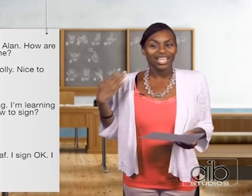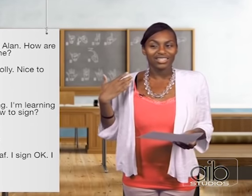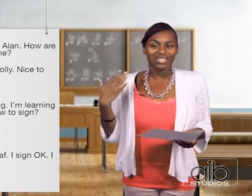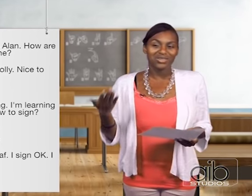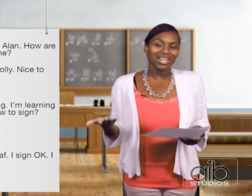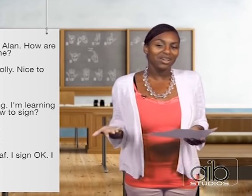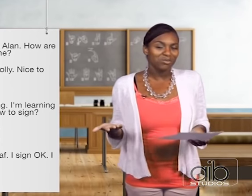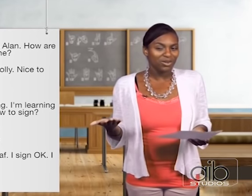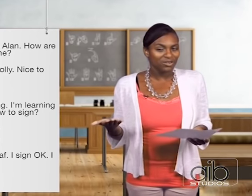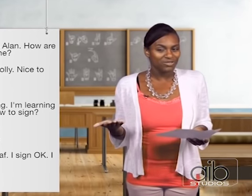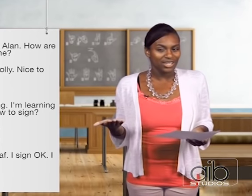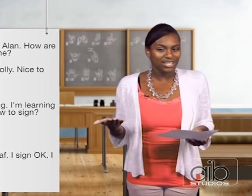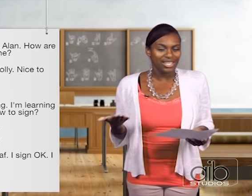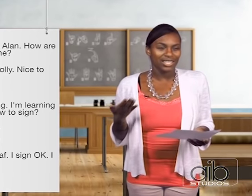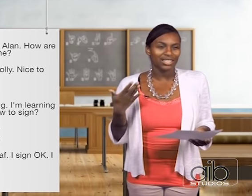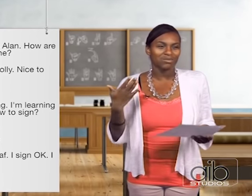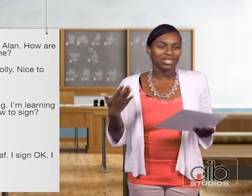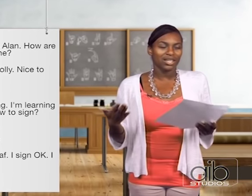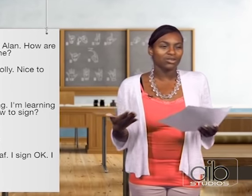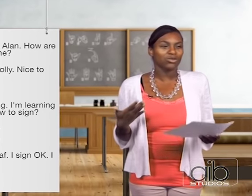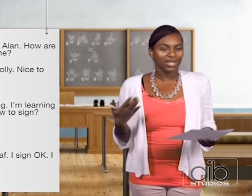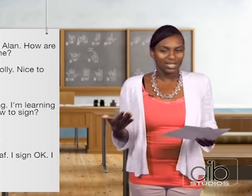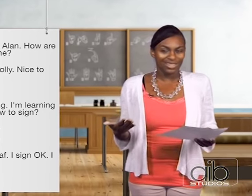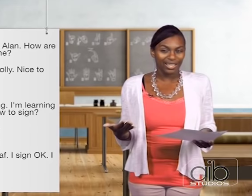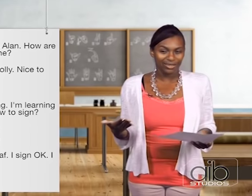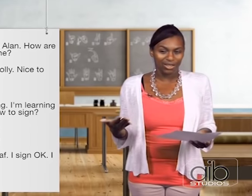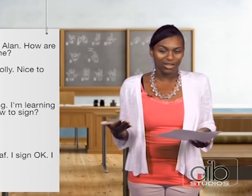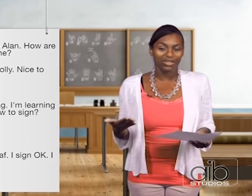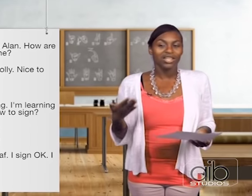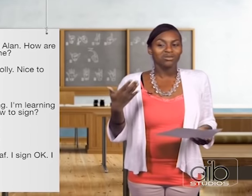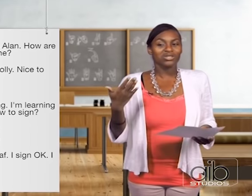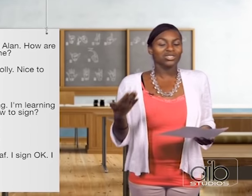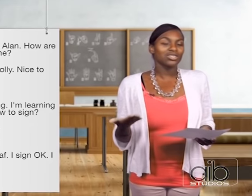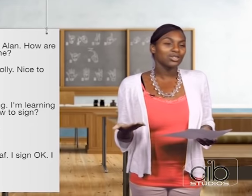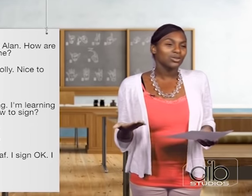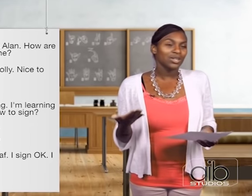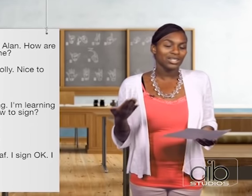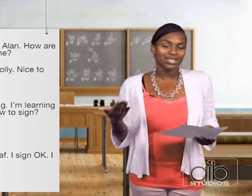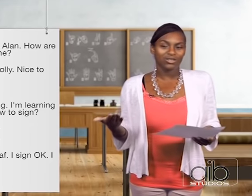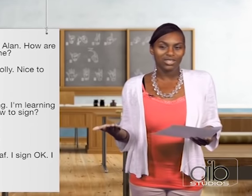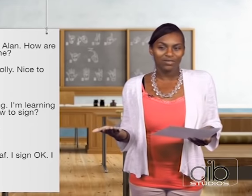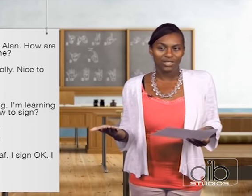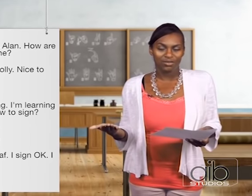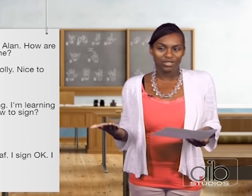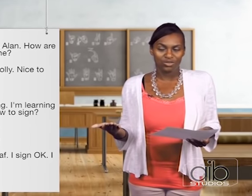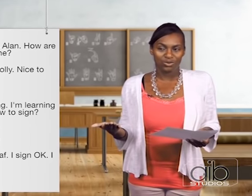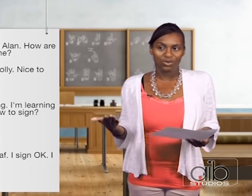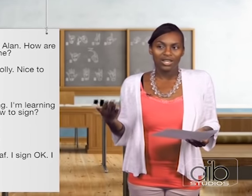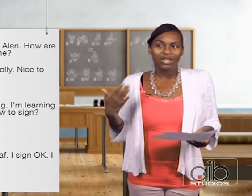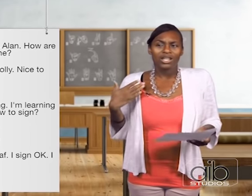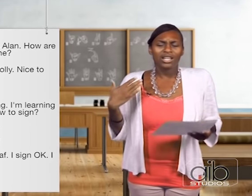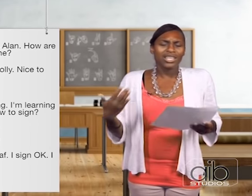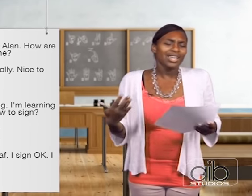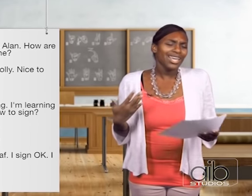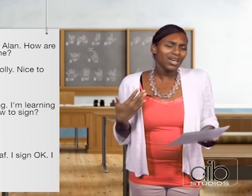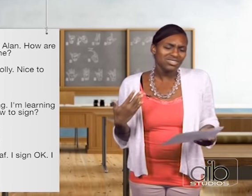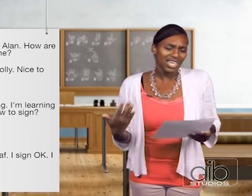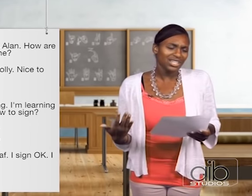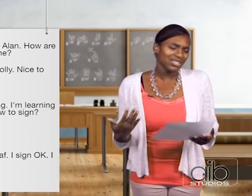that you can have more fun, and it could be a great dialogue between you and another deaf individual, kind of how signing is